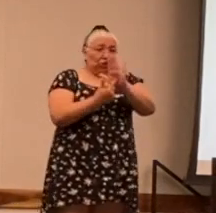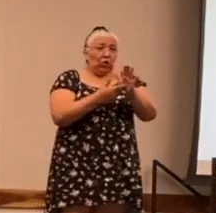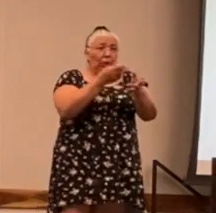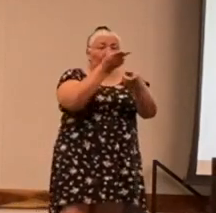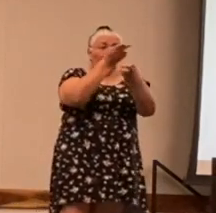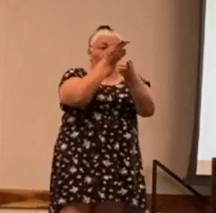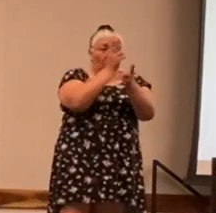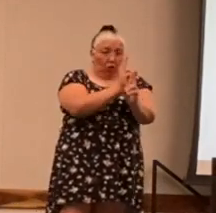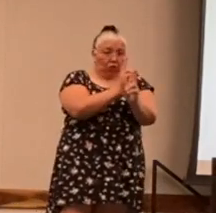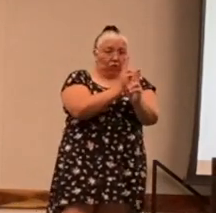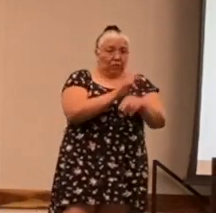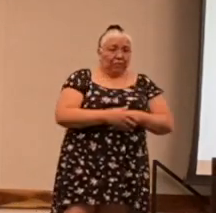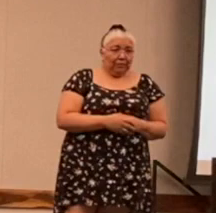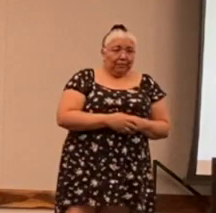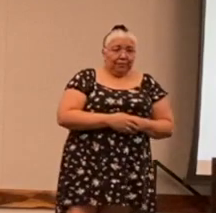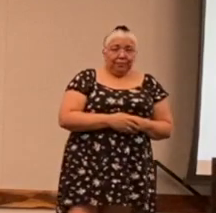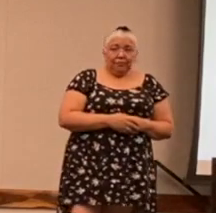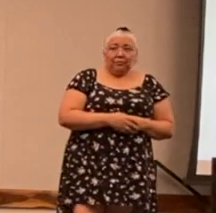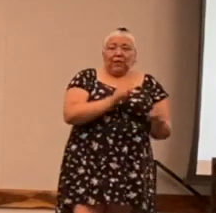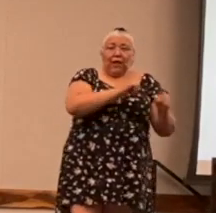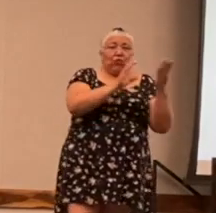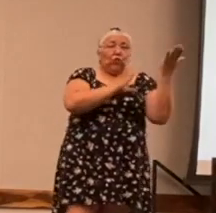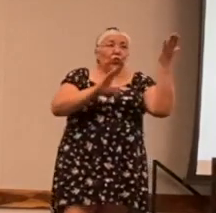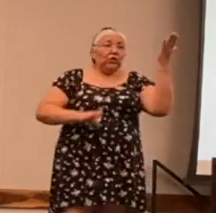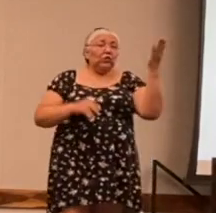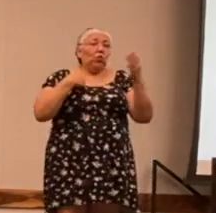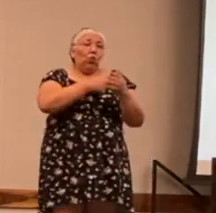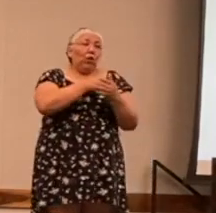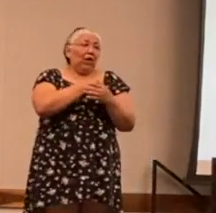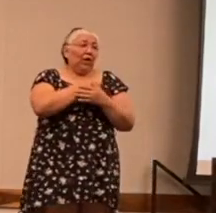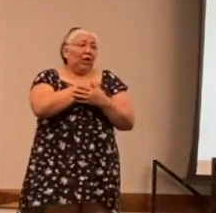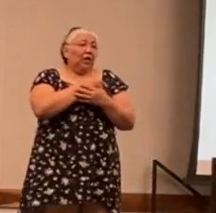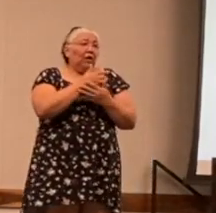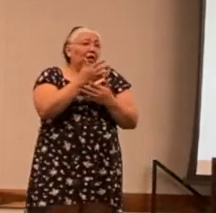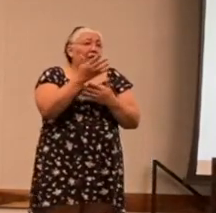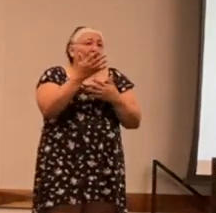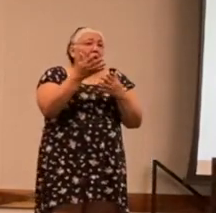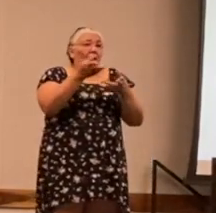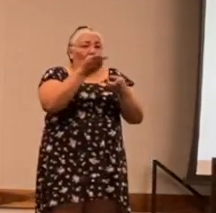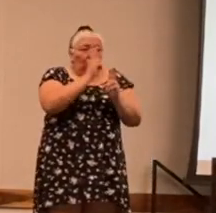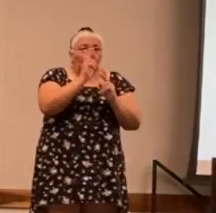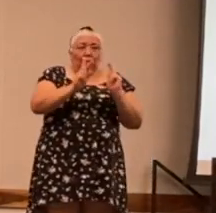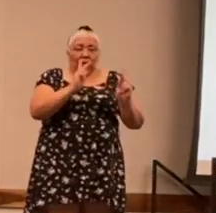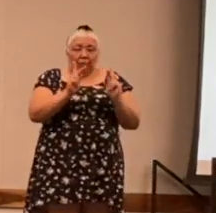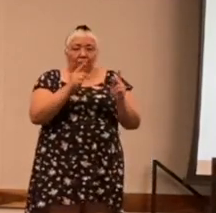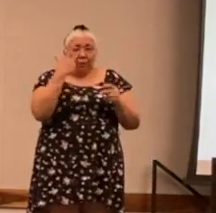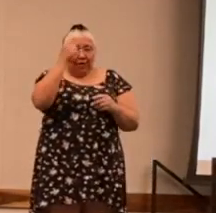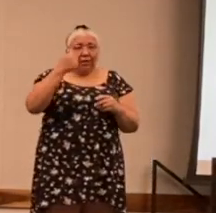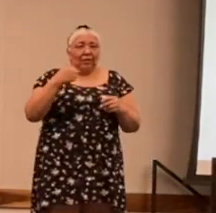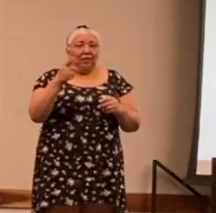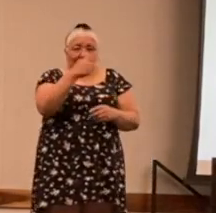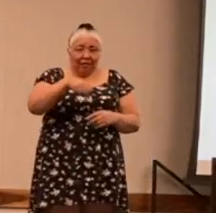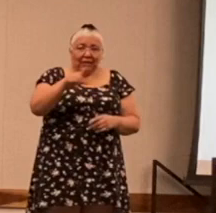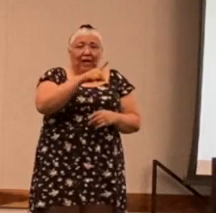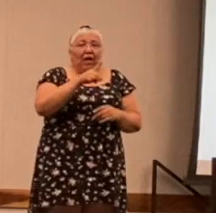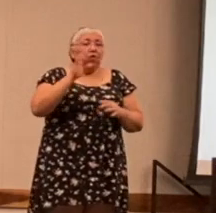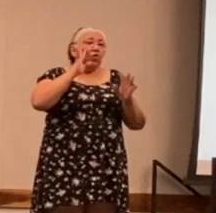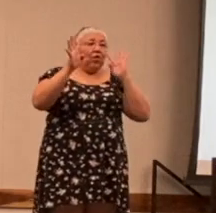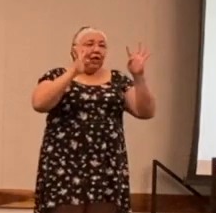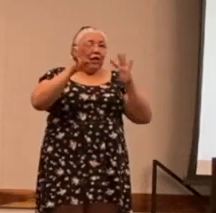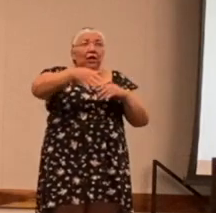honor. As Christians, we honor people because they have been created in